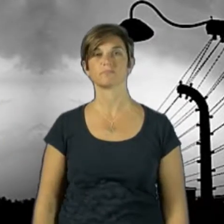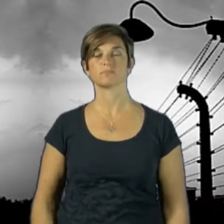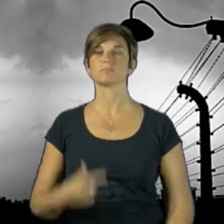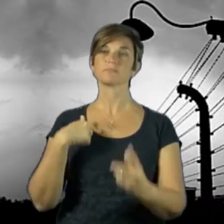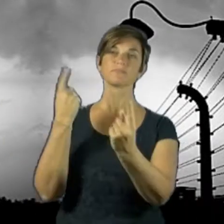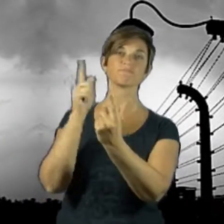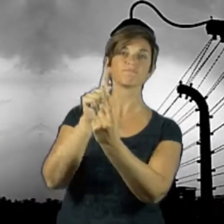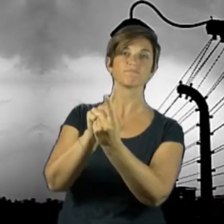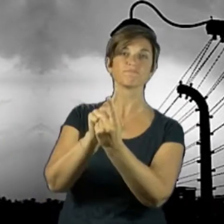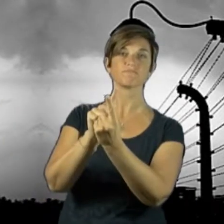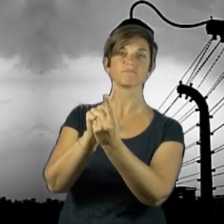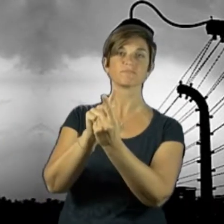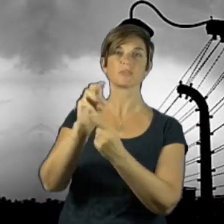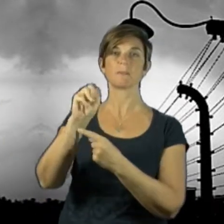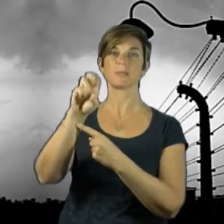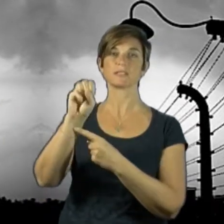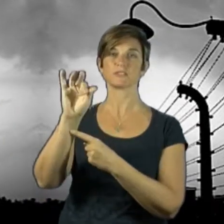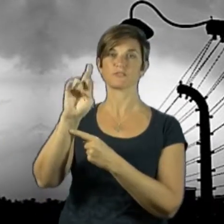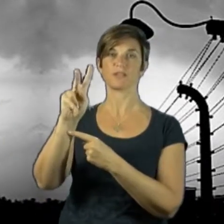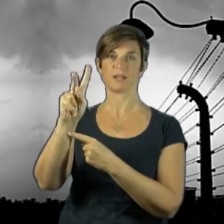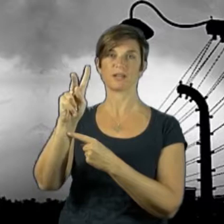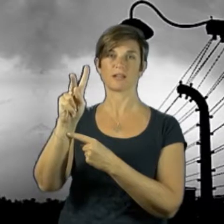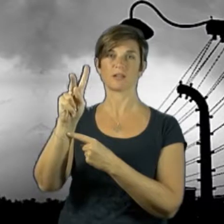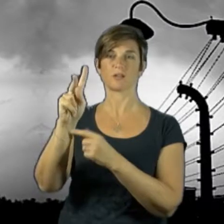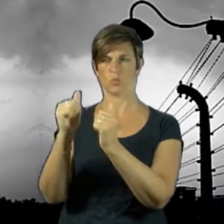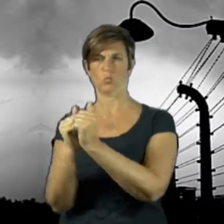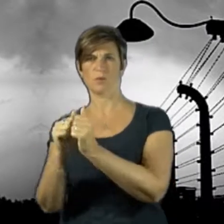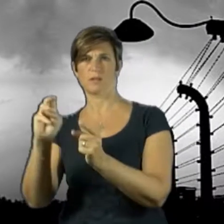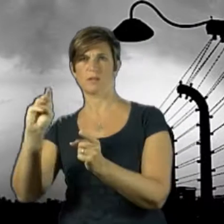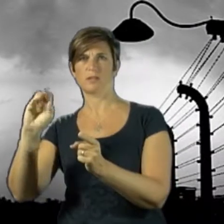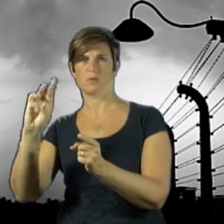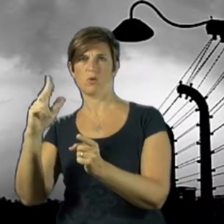I spoke to Mrs. Frank, who was with Margot.